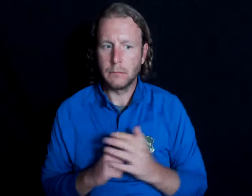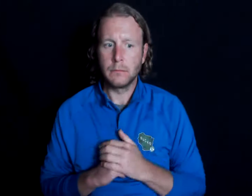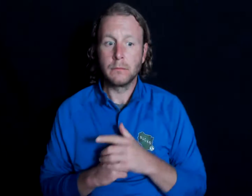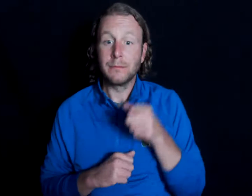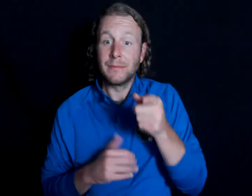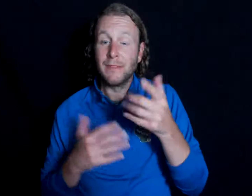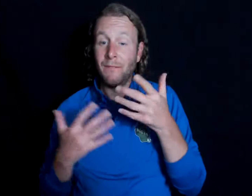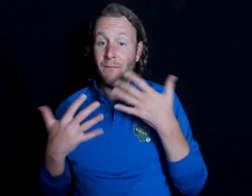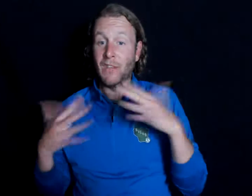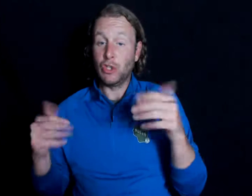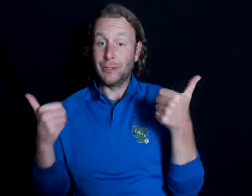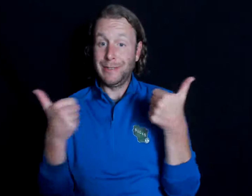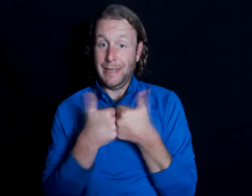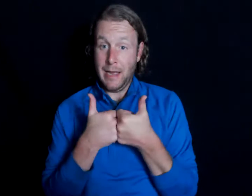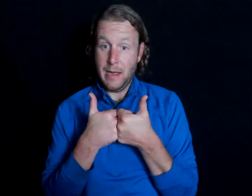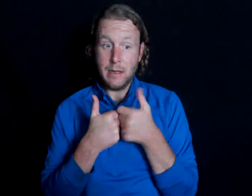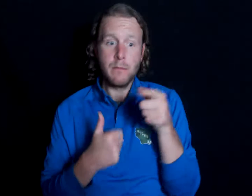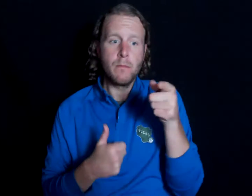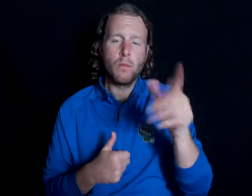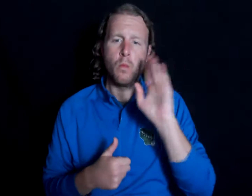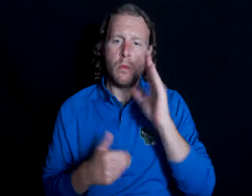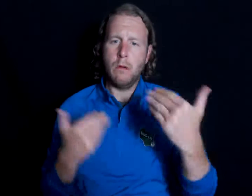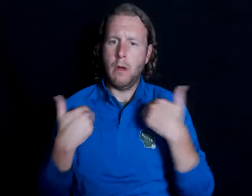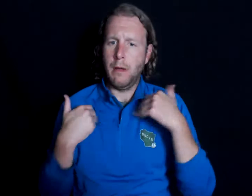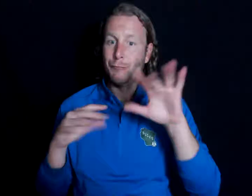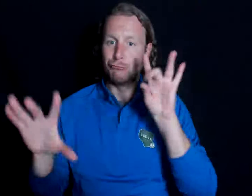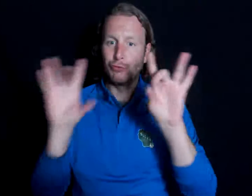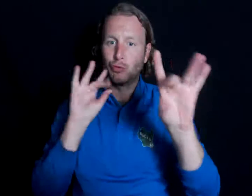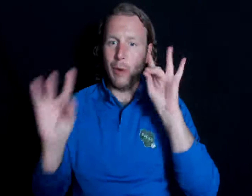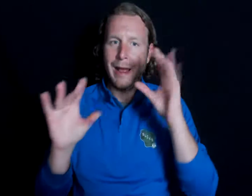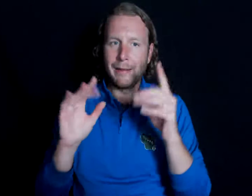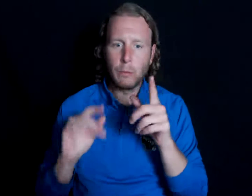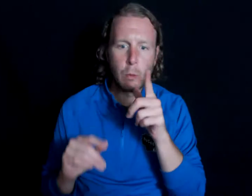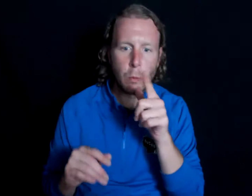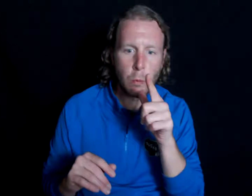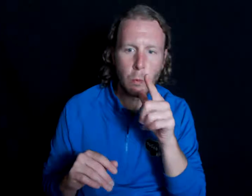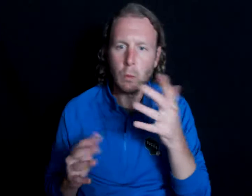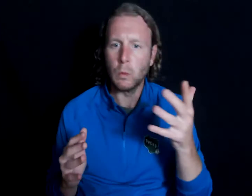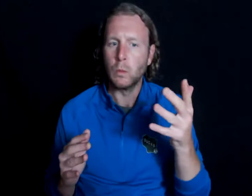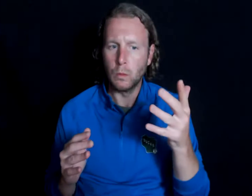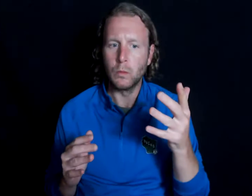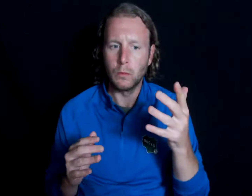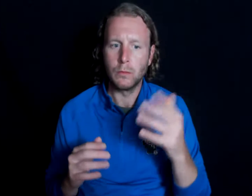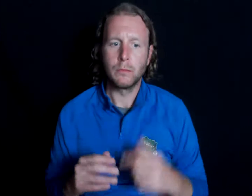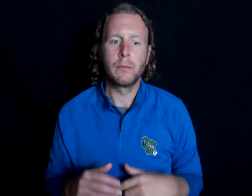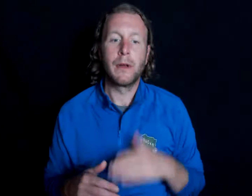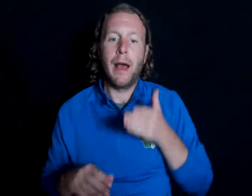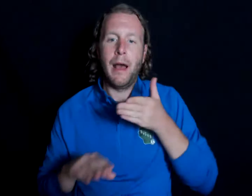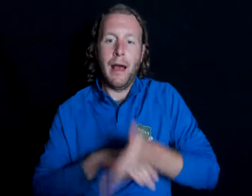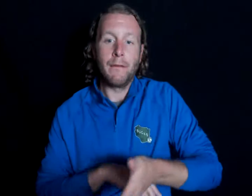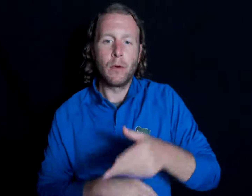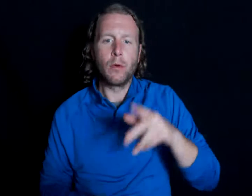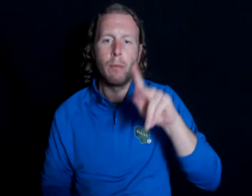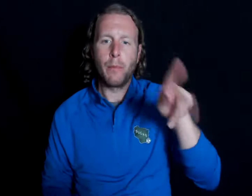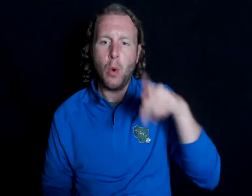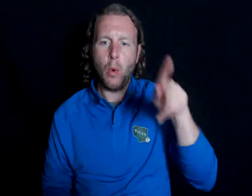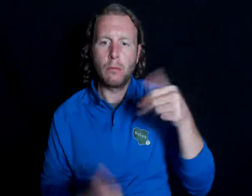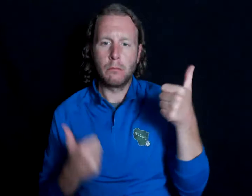on the Los Angeles Lakers right here on ESPN, ESPN Deportes, and the ESPN app. I think there are 3 teams at the top